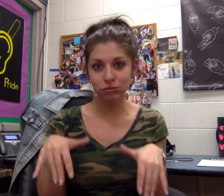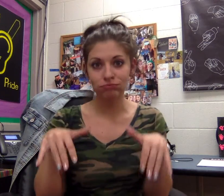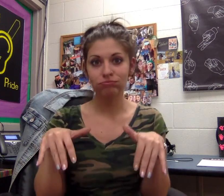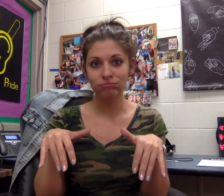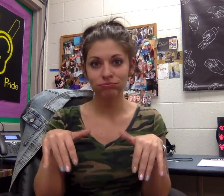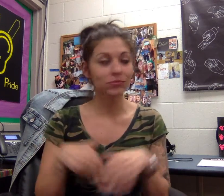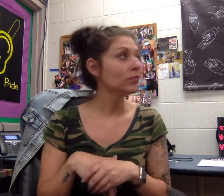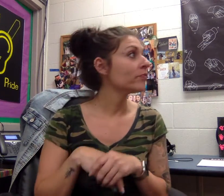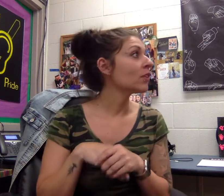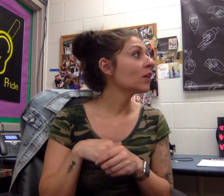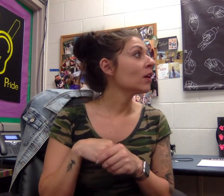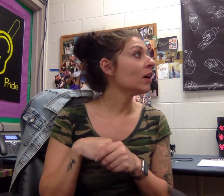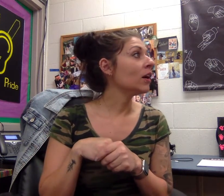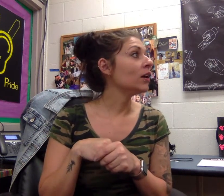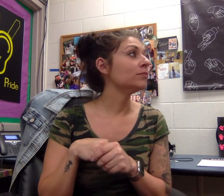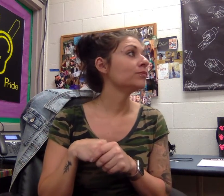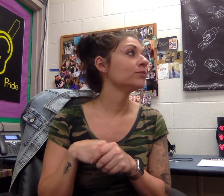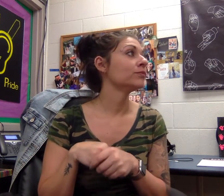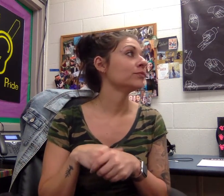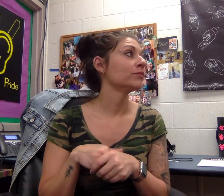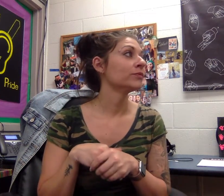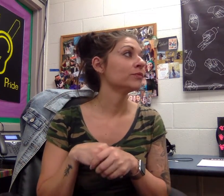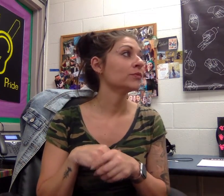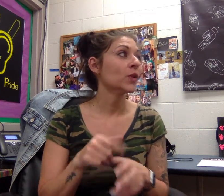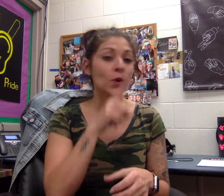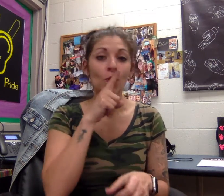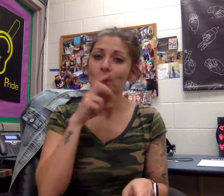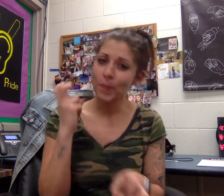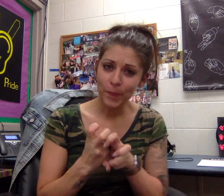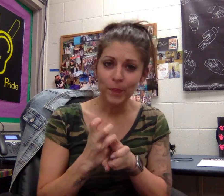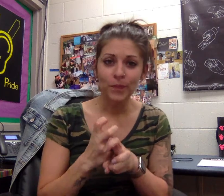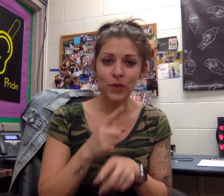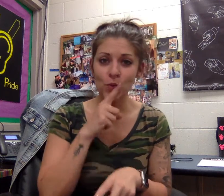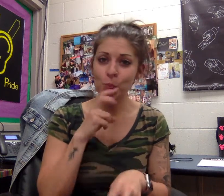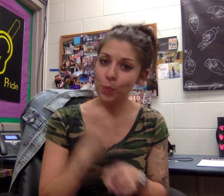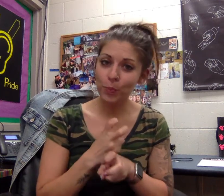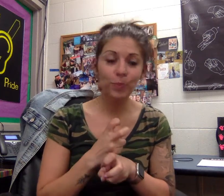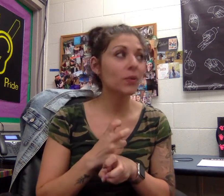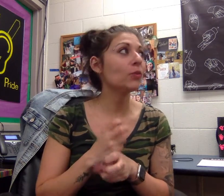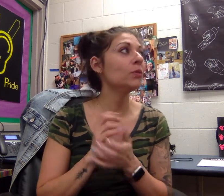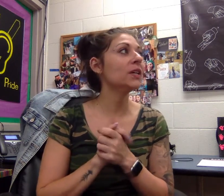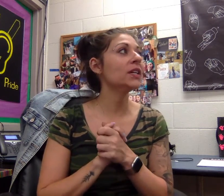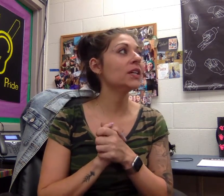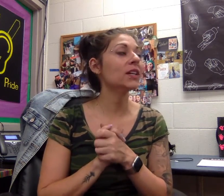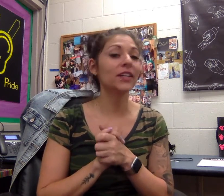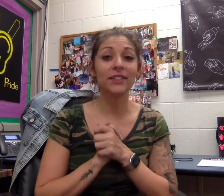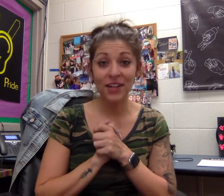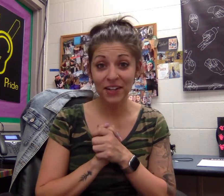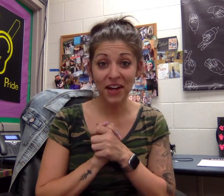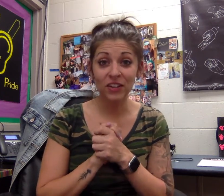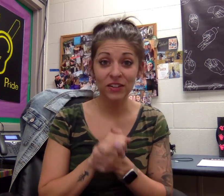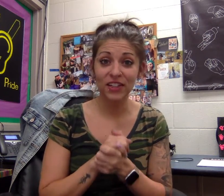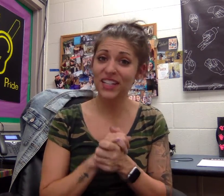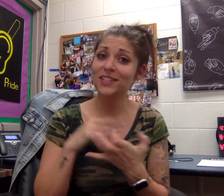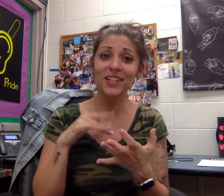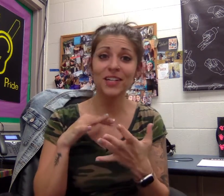would be like taking an L like I studied